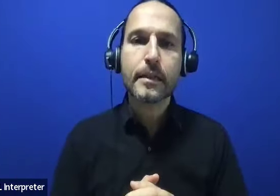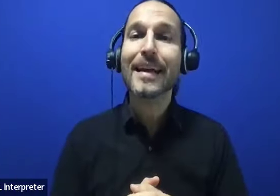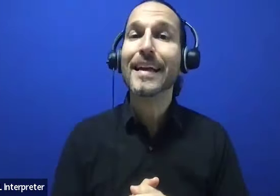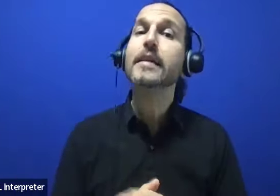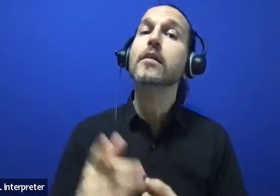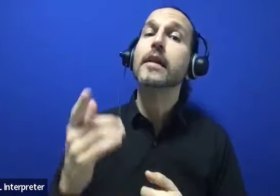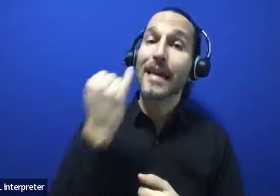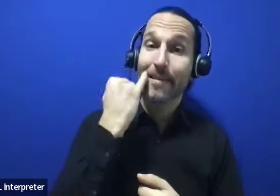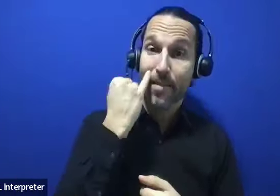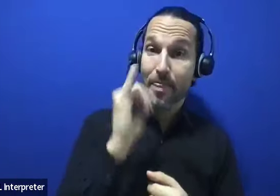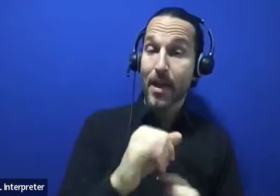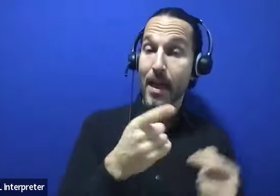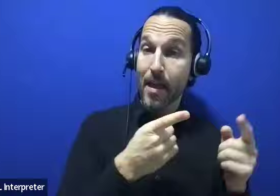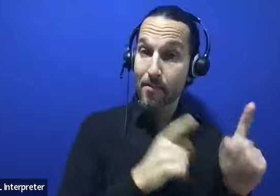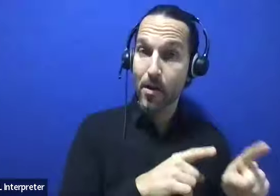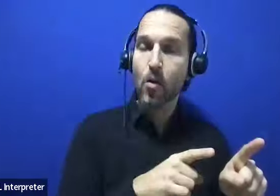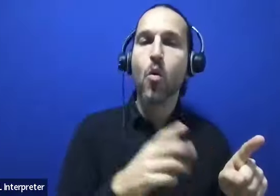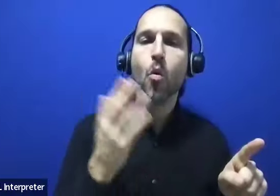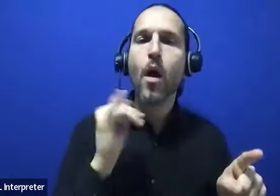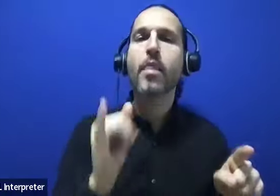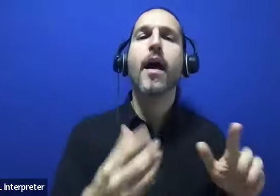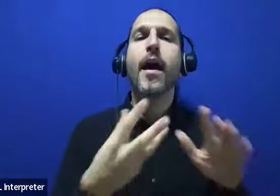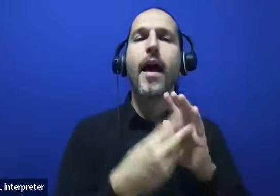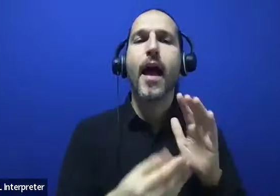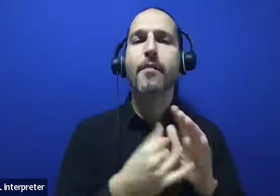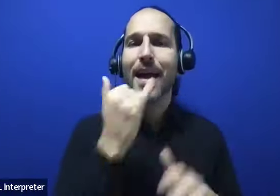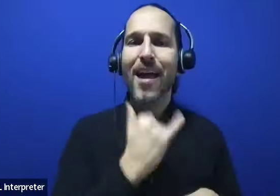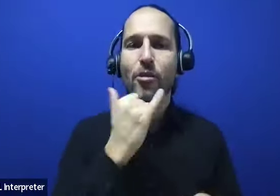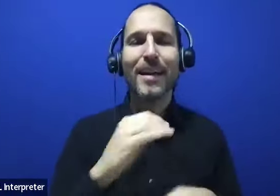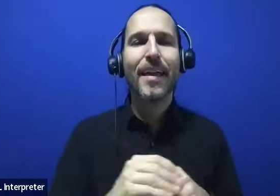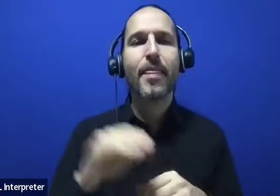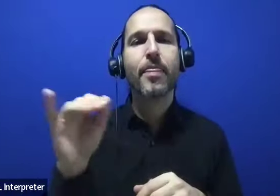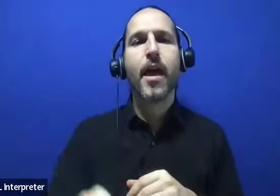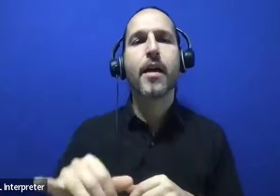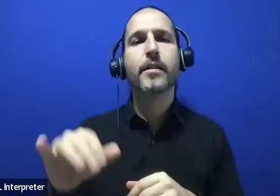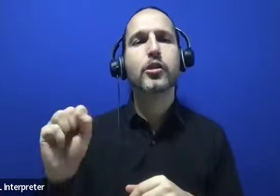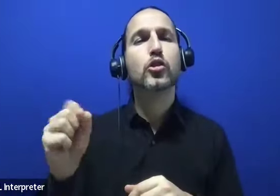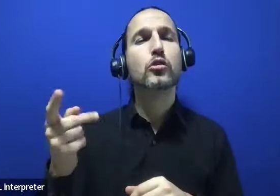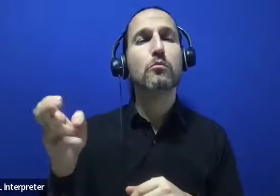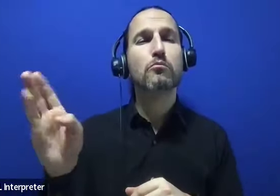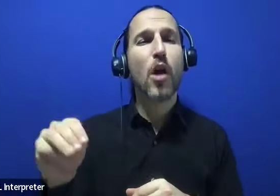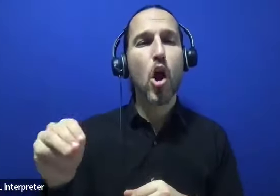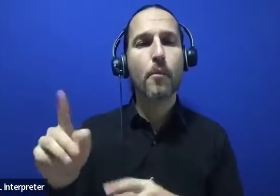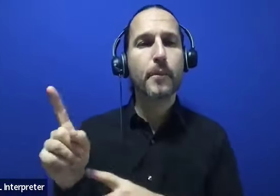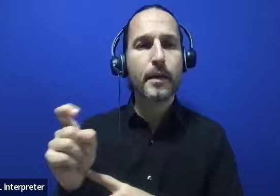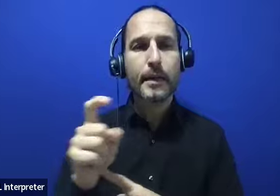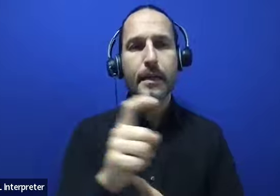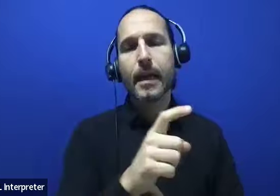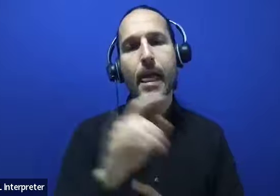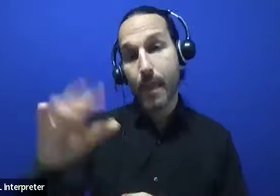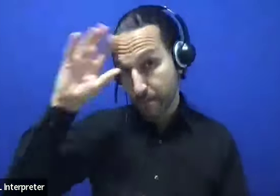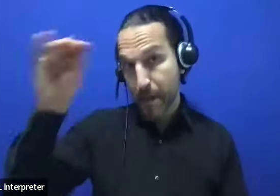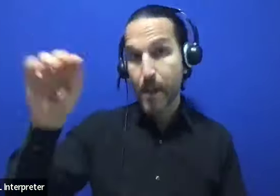not all cases, it's due to a copy error in the sperm. Men reproduce sperm all